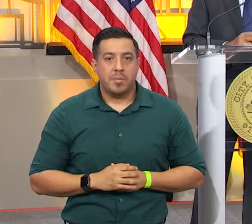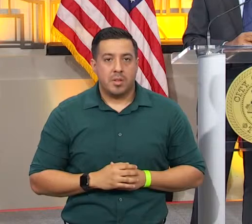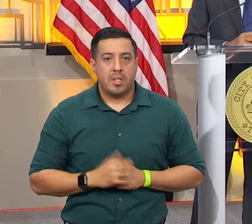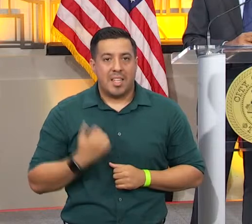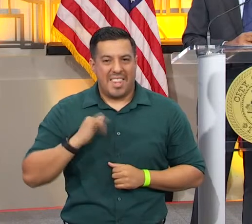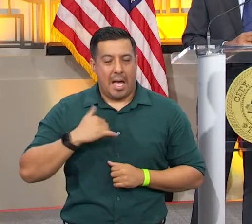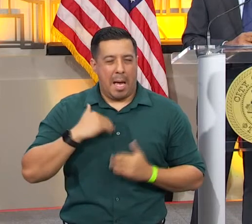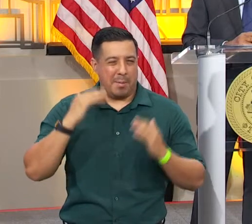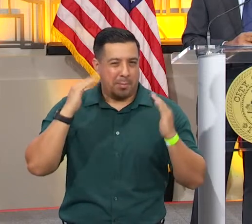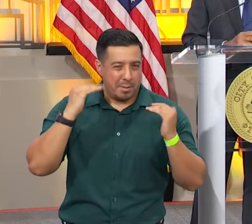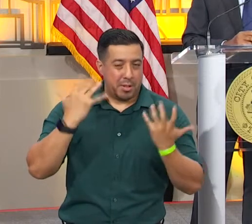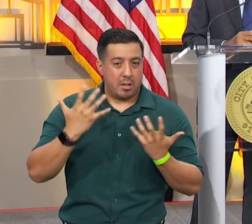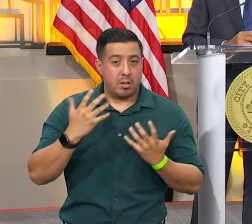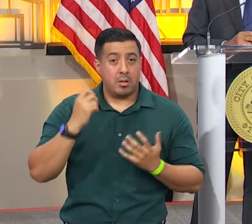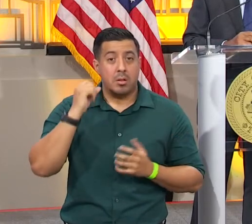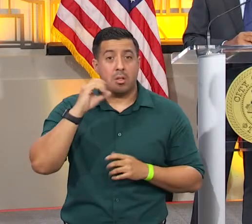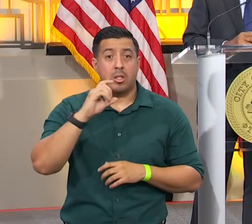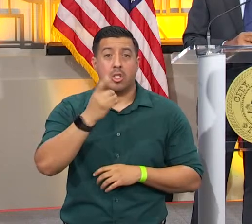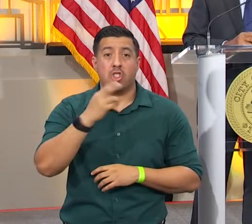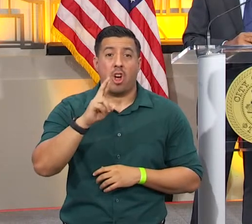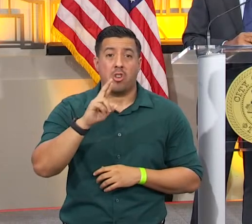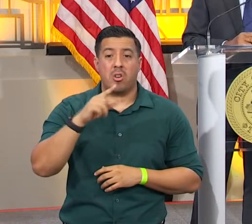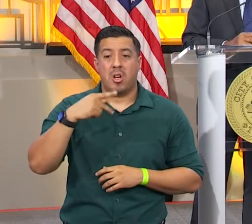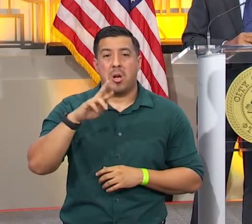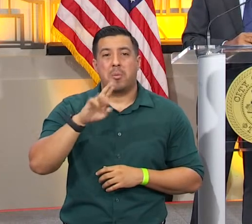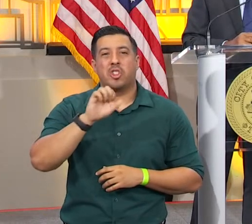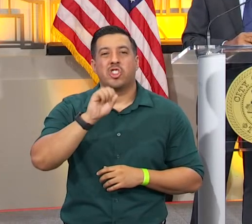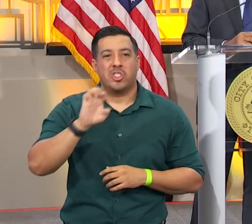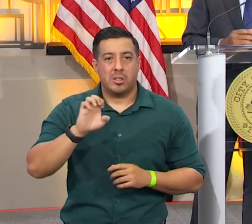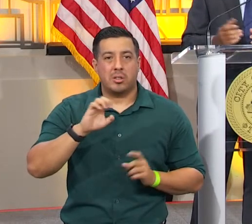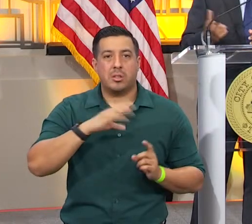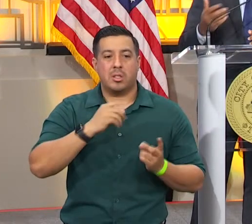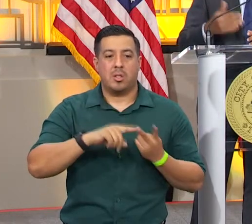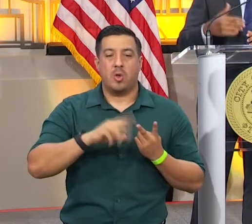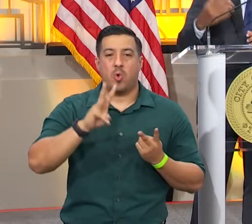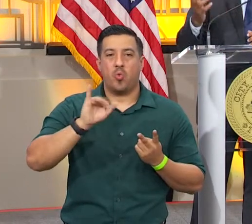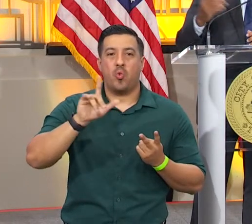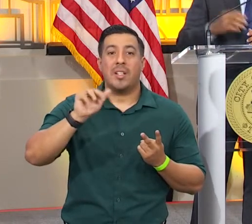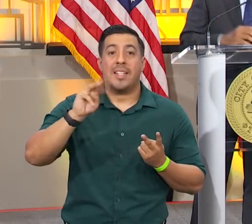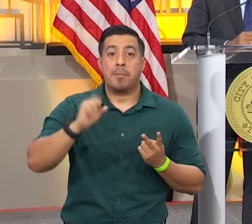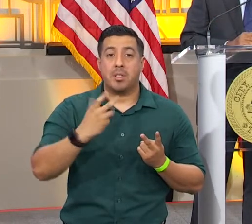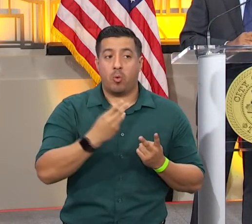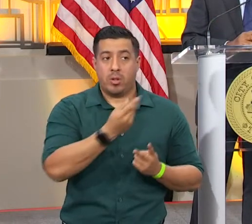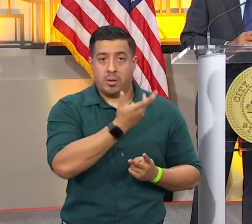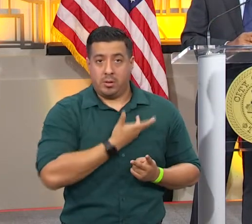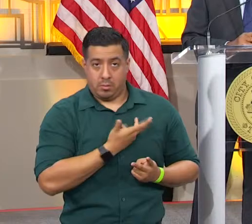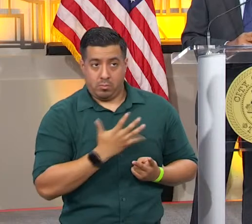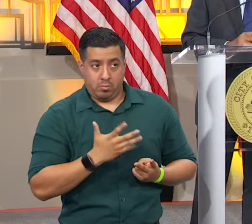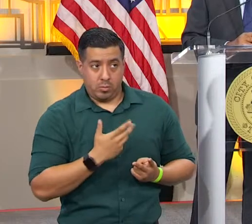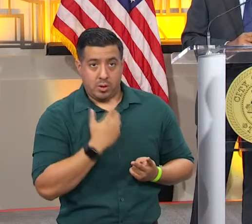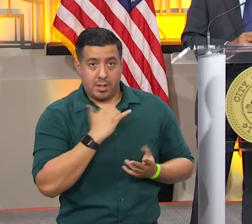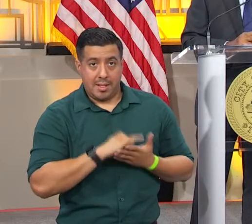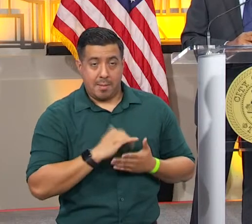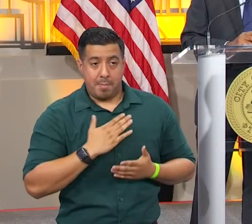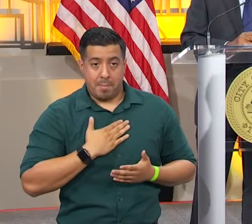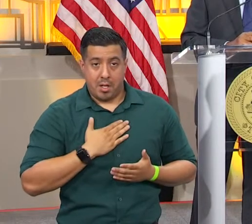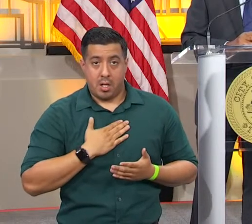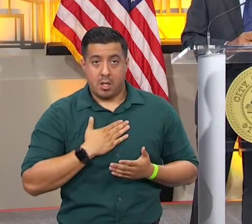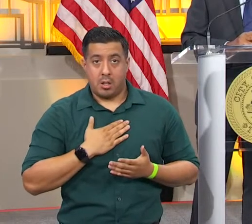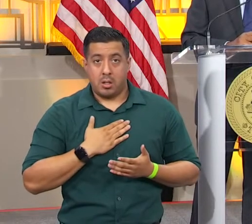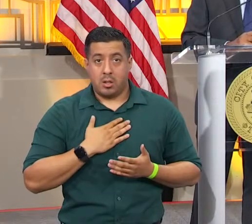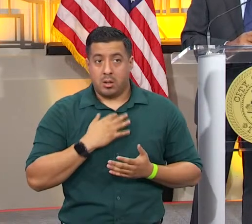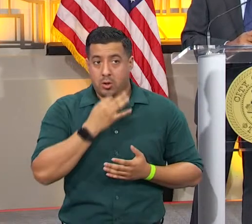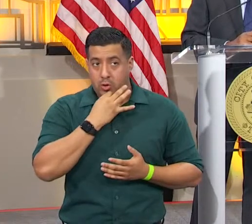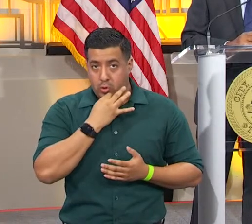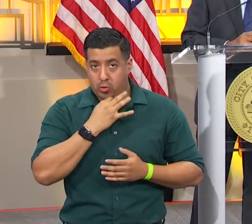I anticipate. Dr. Purse and Director Williams have already alerted me that my number and the time is